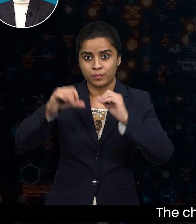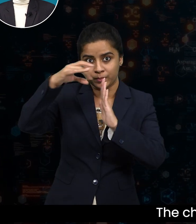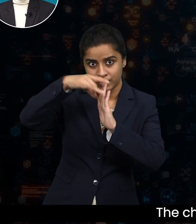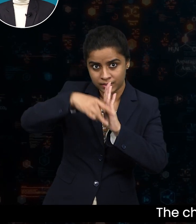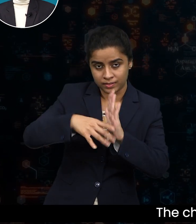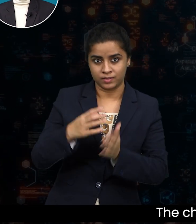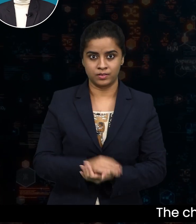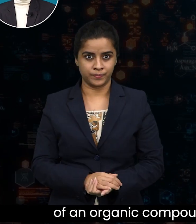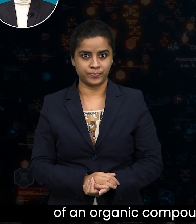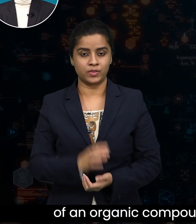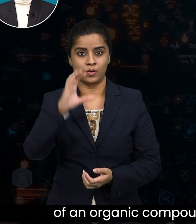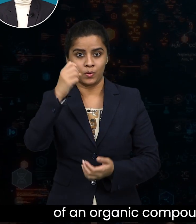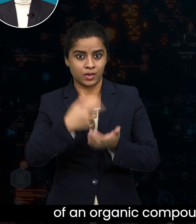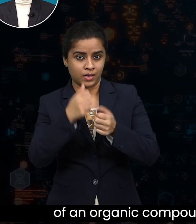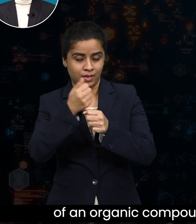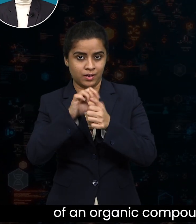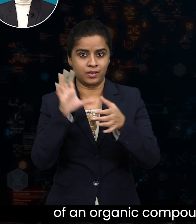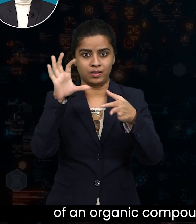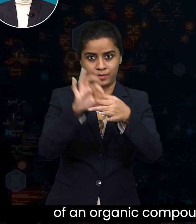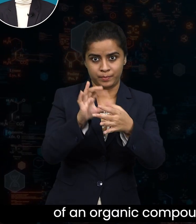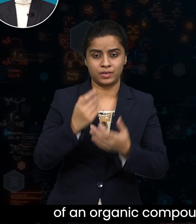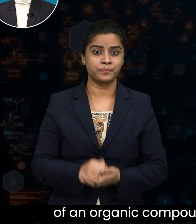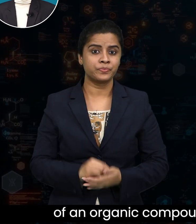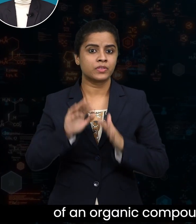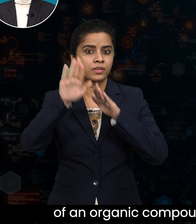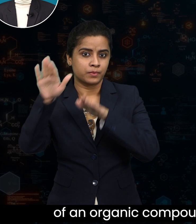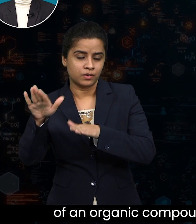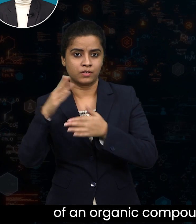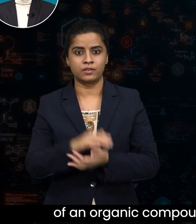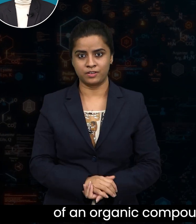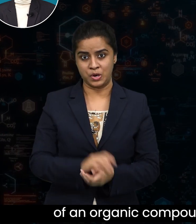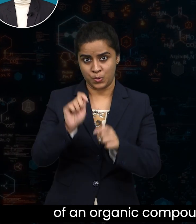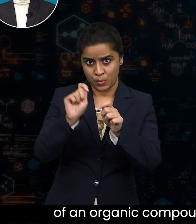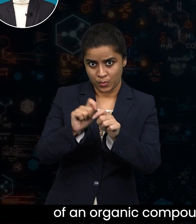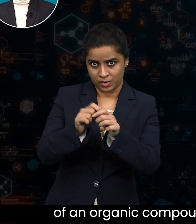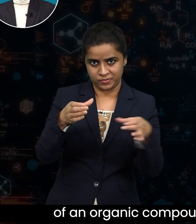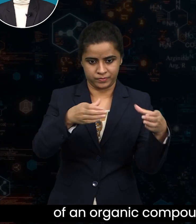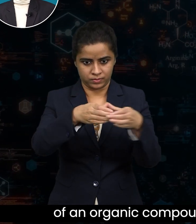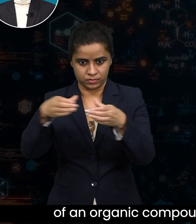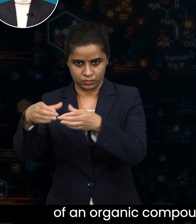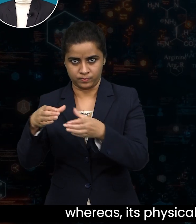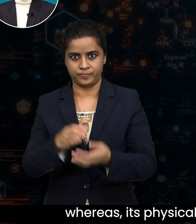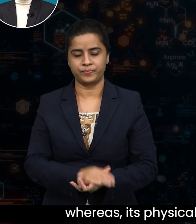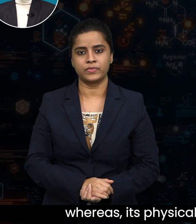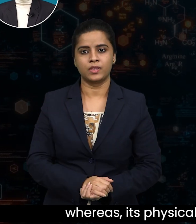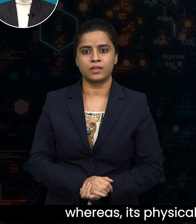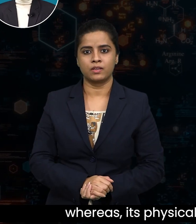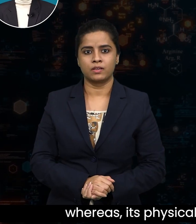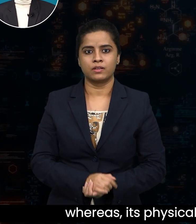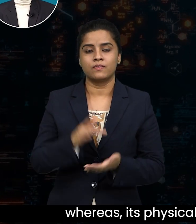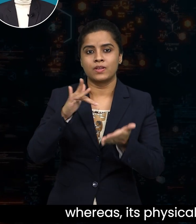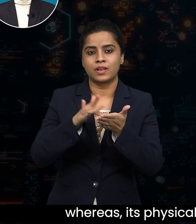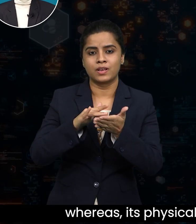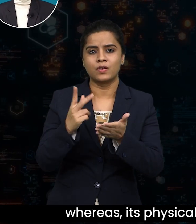chemical properties of an organic compound depend on its functional group, whereas